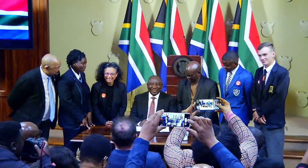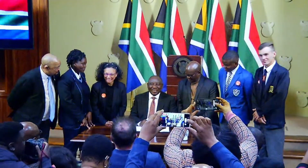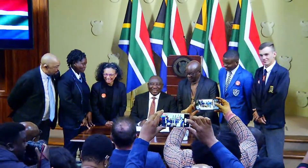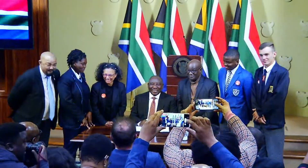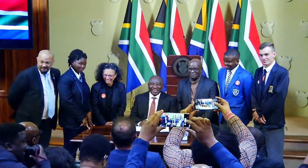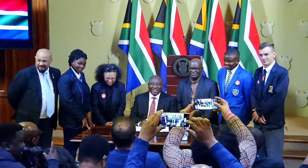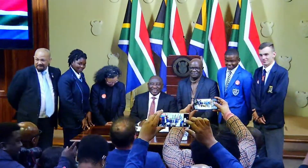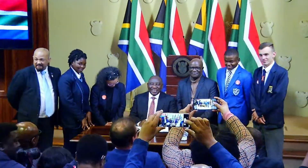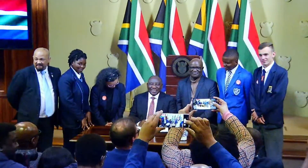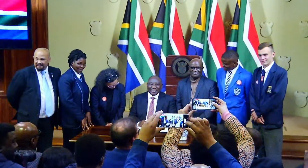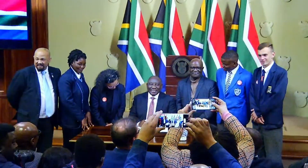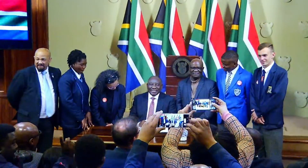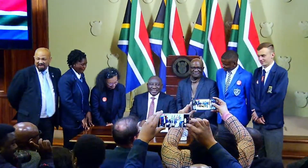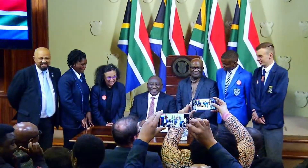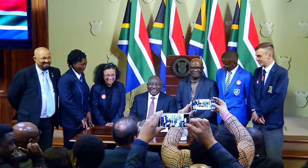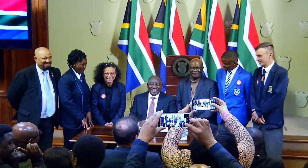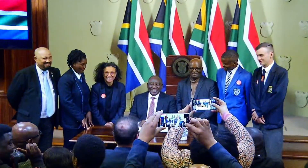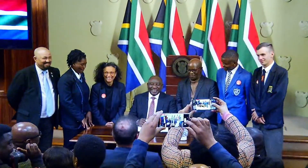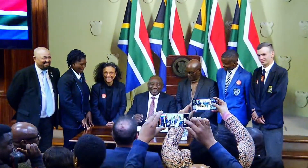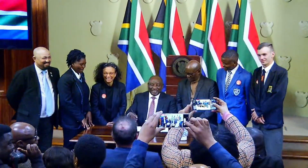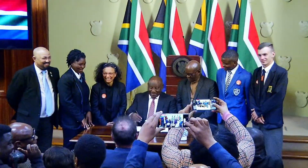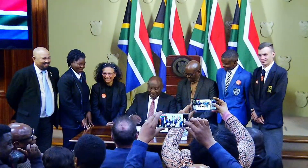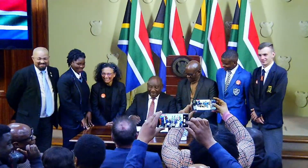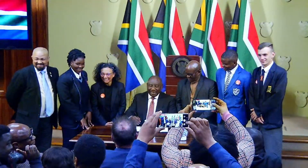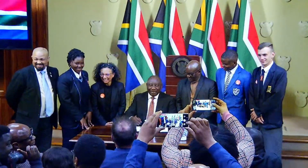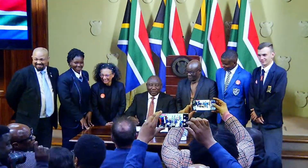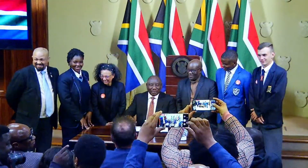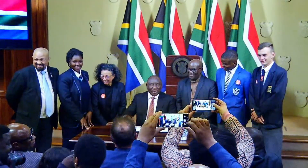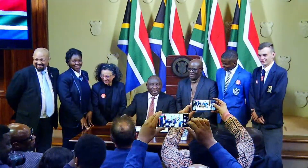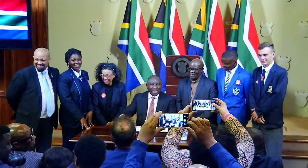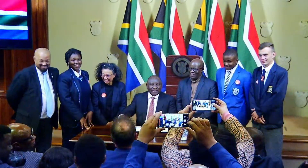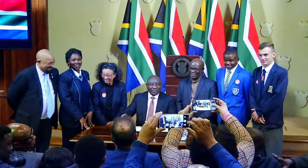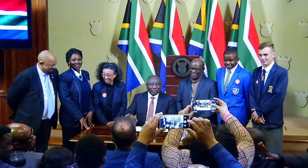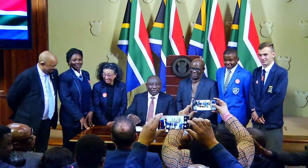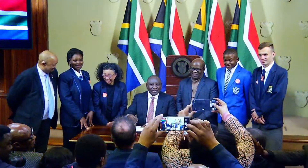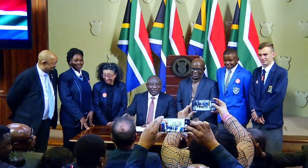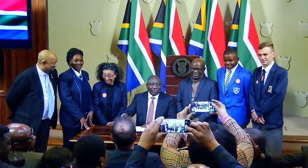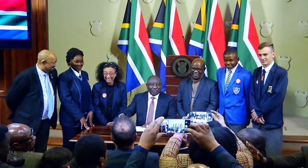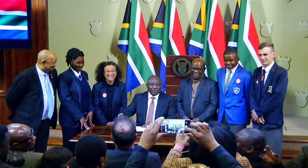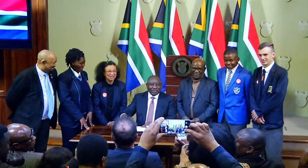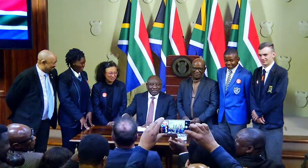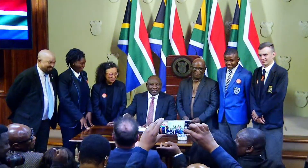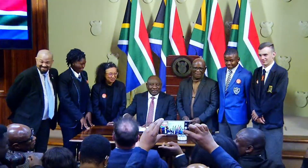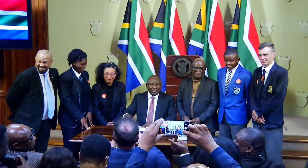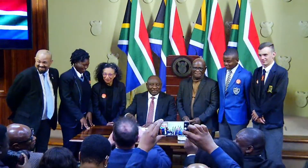Please drop your cell phones and not inhibit the cameras. Thank you.